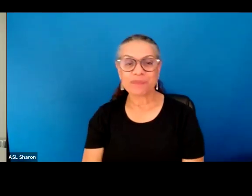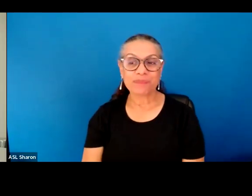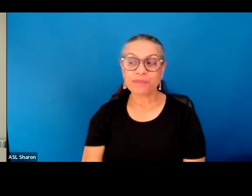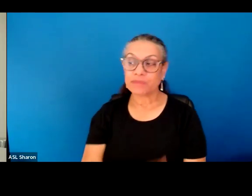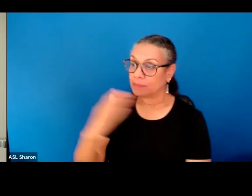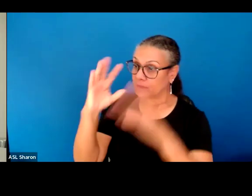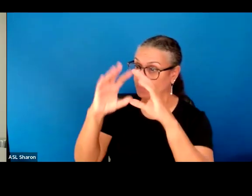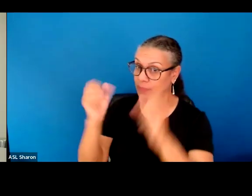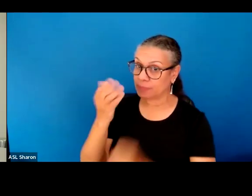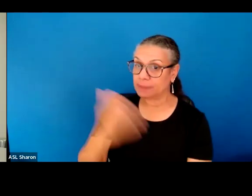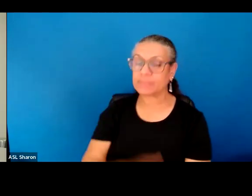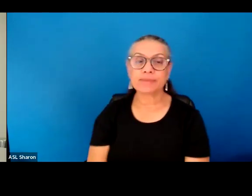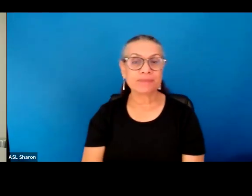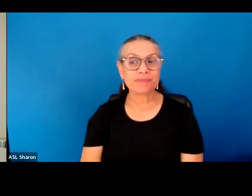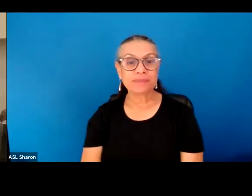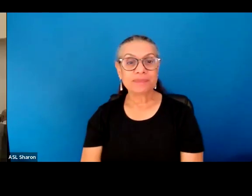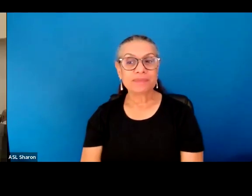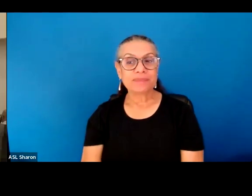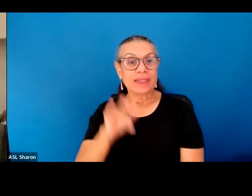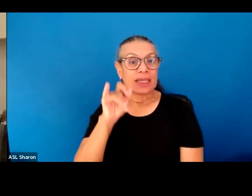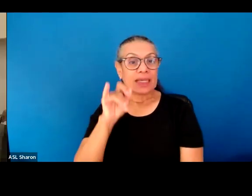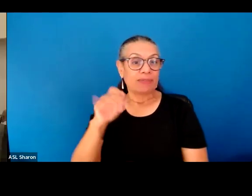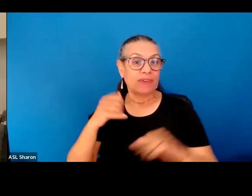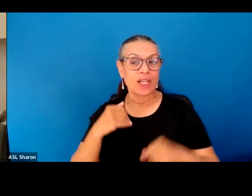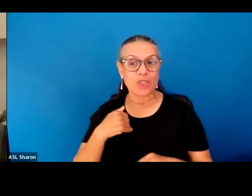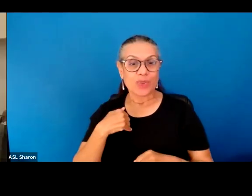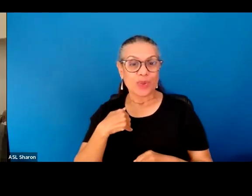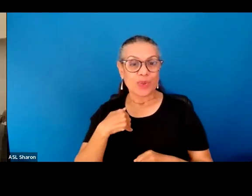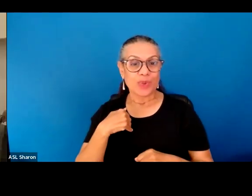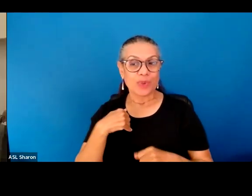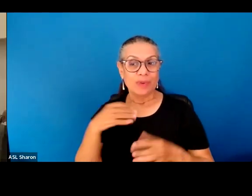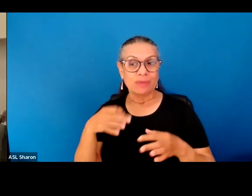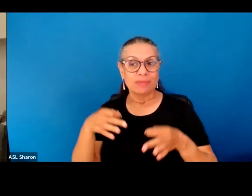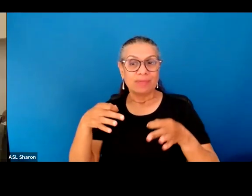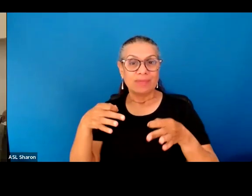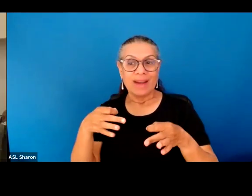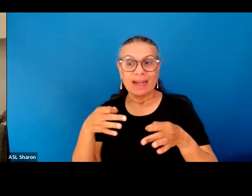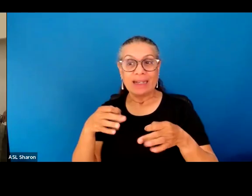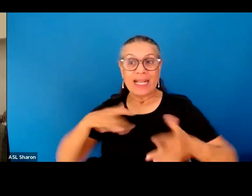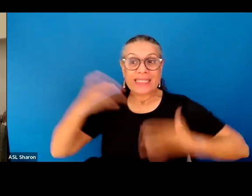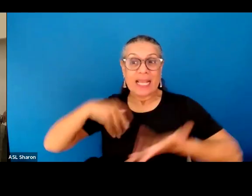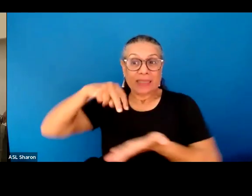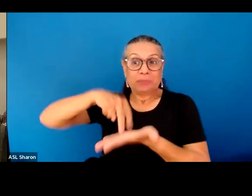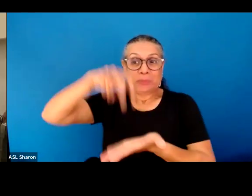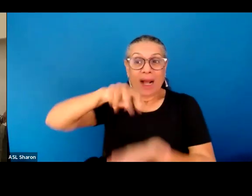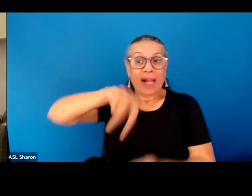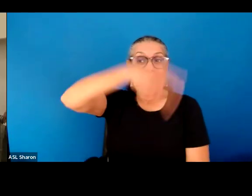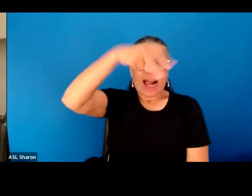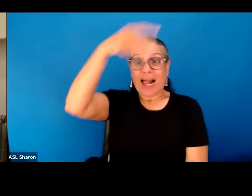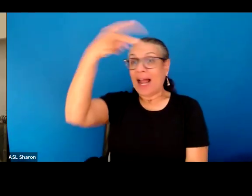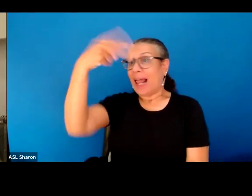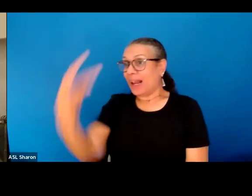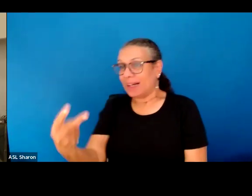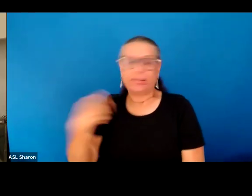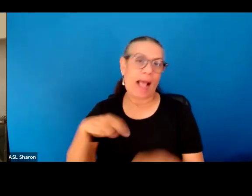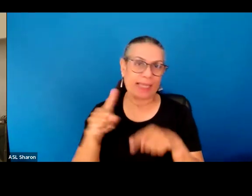to say a few words? Sure. If I were capable of doing a forward and backward somersault in excitement, I would have done both, but I'm not